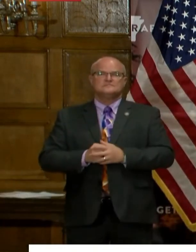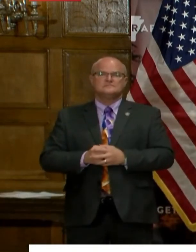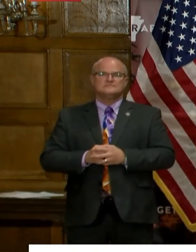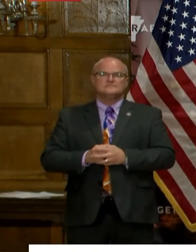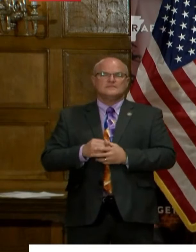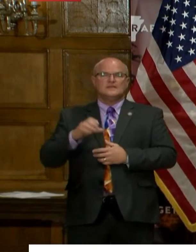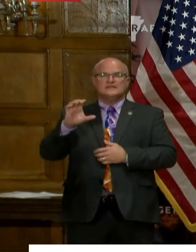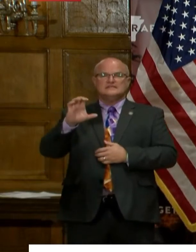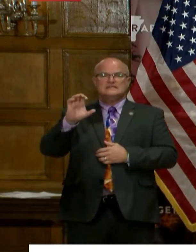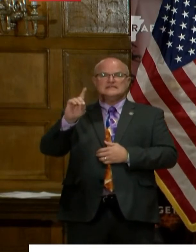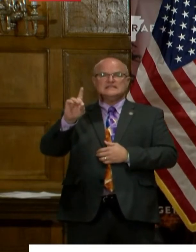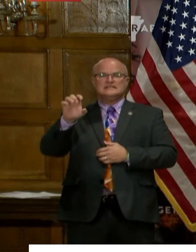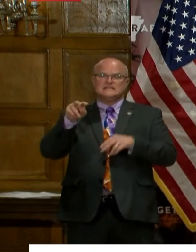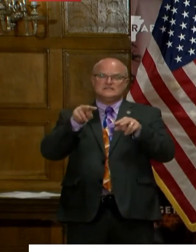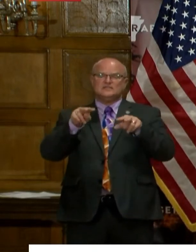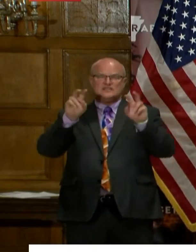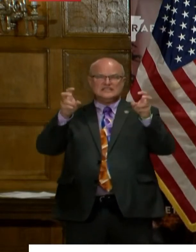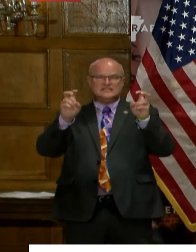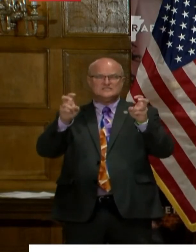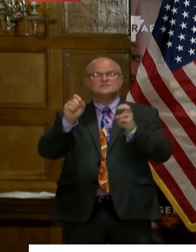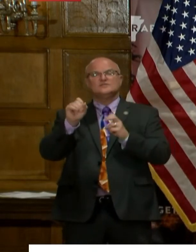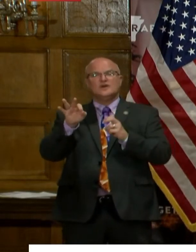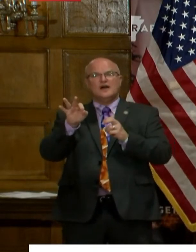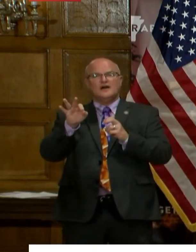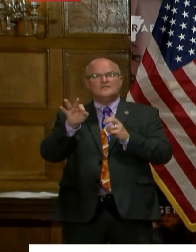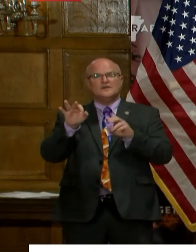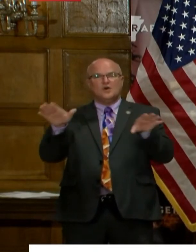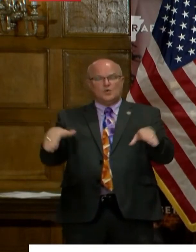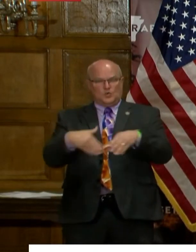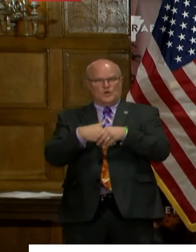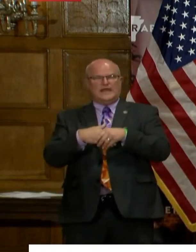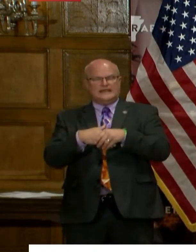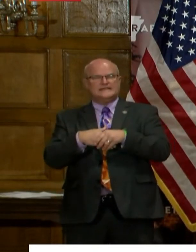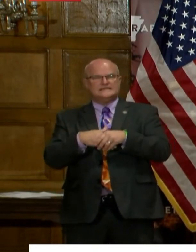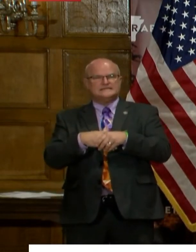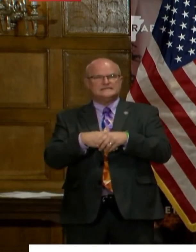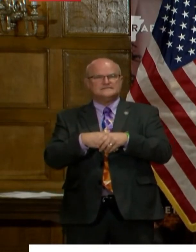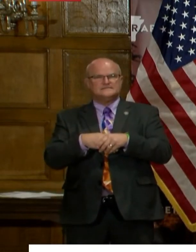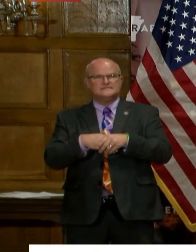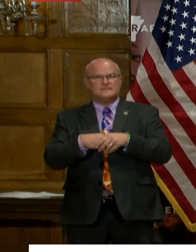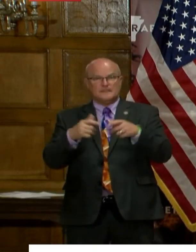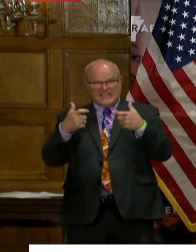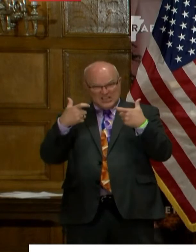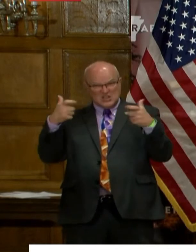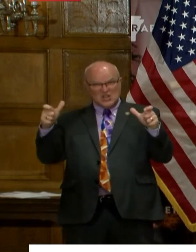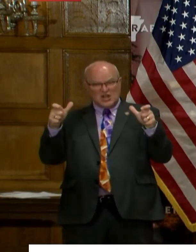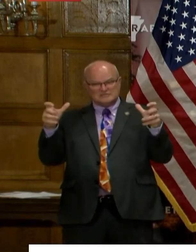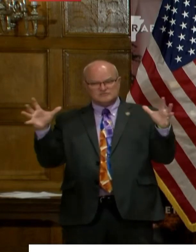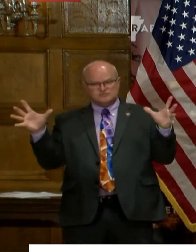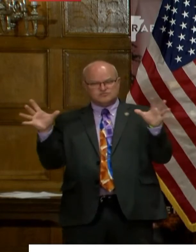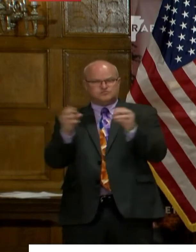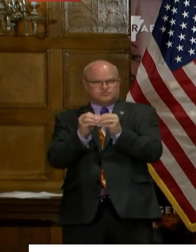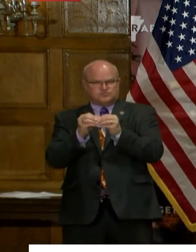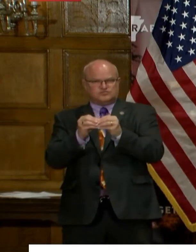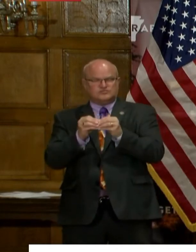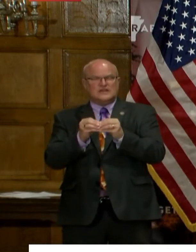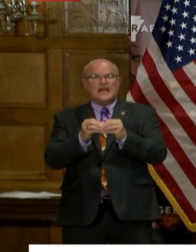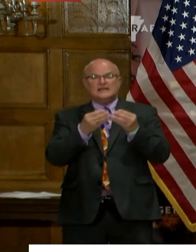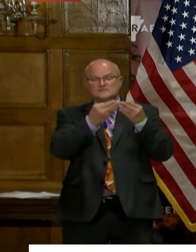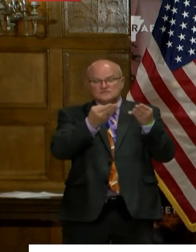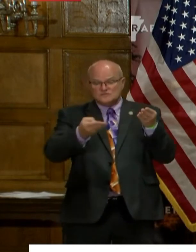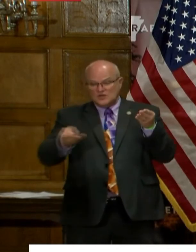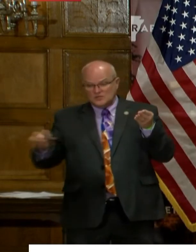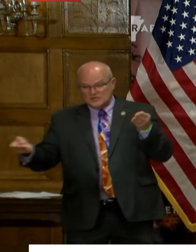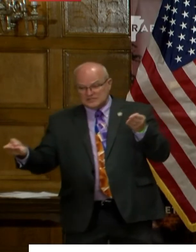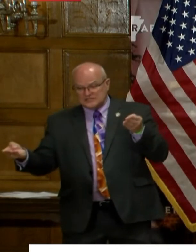So the CDC has looked at this issue of weddings and large gatherings as transmission events.